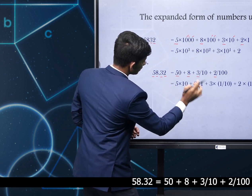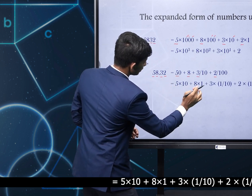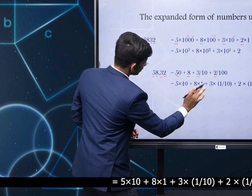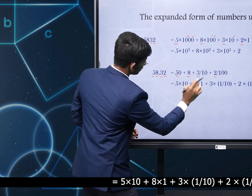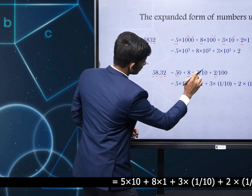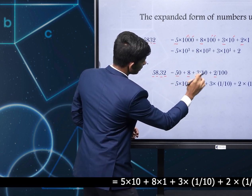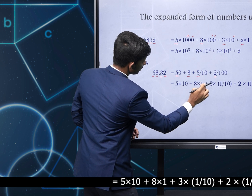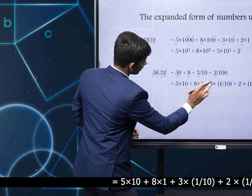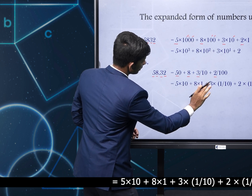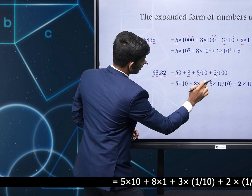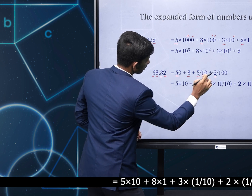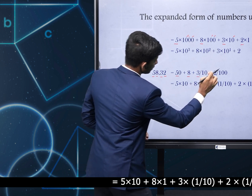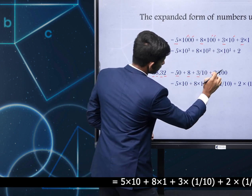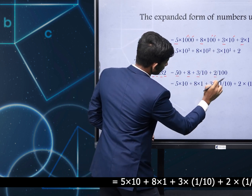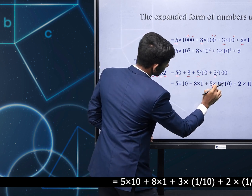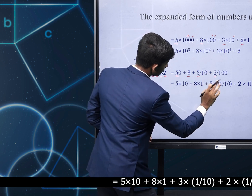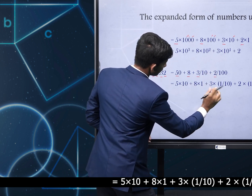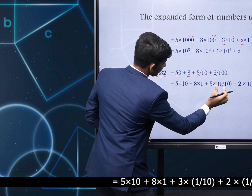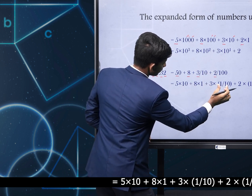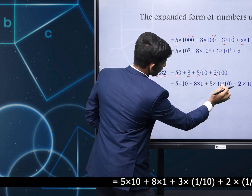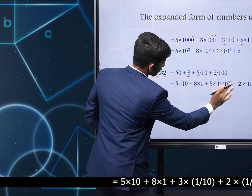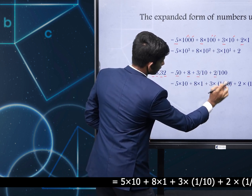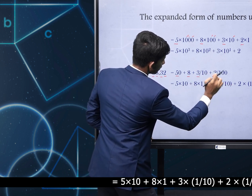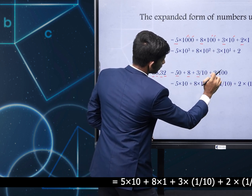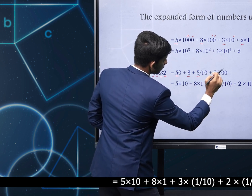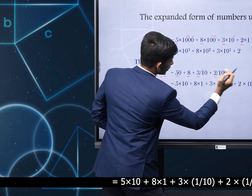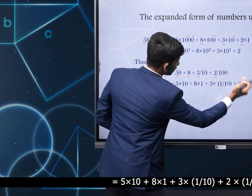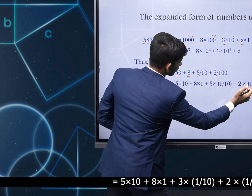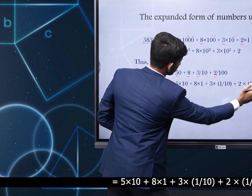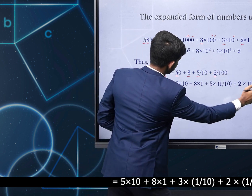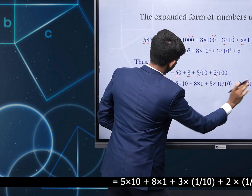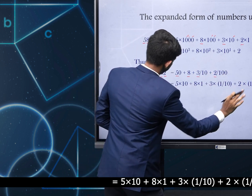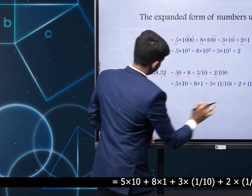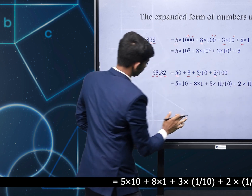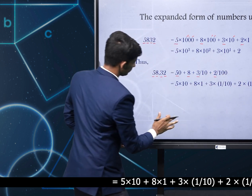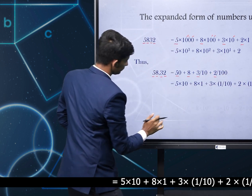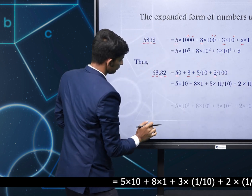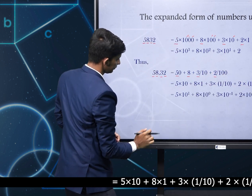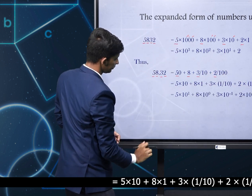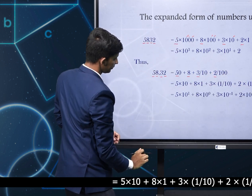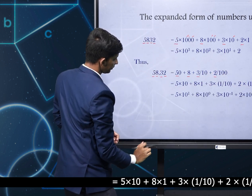Which is 5 into 10 plus 8 into 1 plus 3 into 1 by 10 plus 2 into 1 by 100.